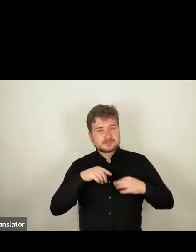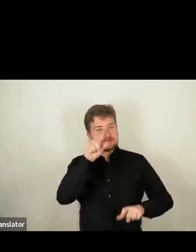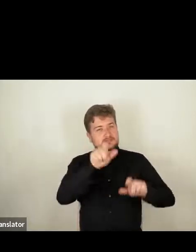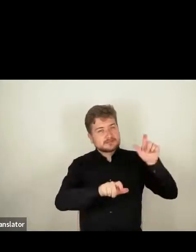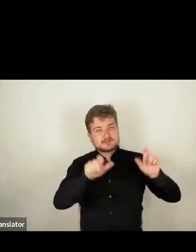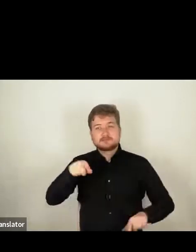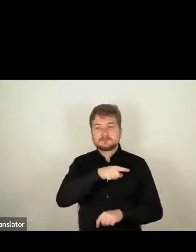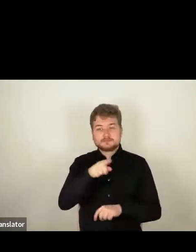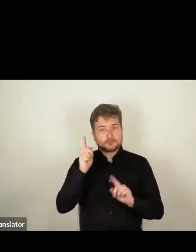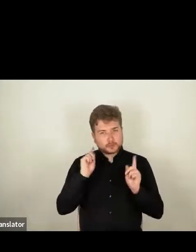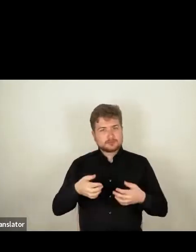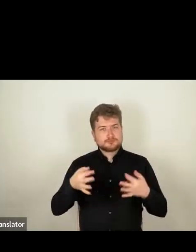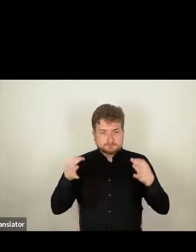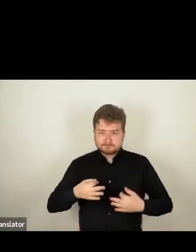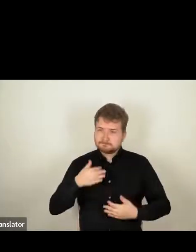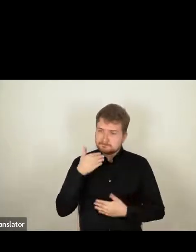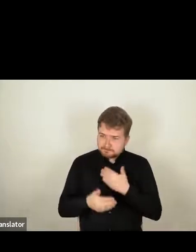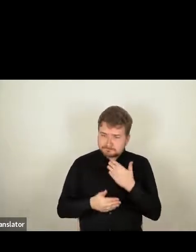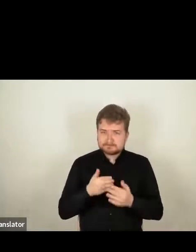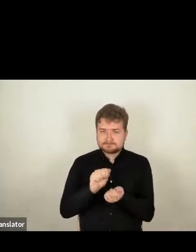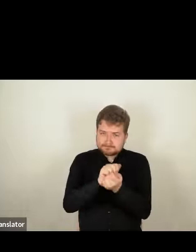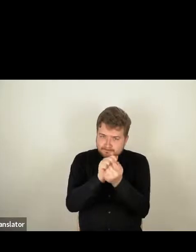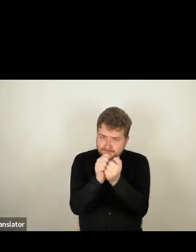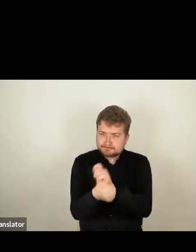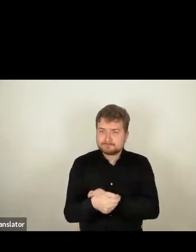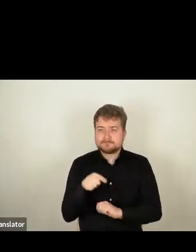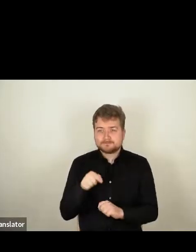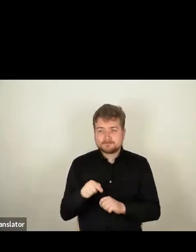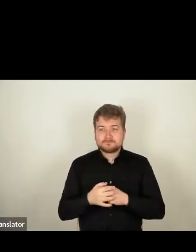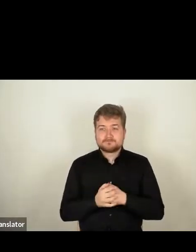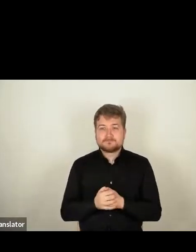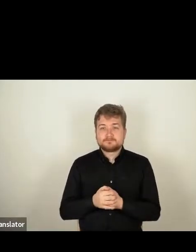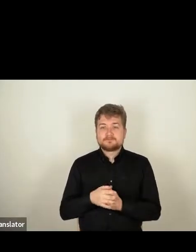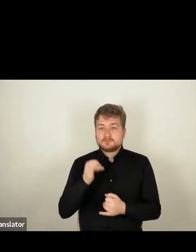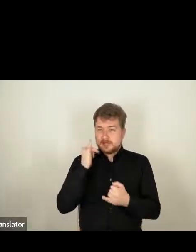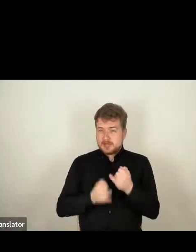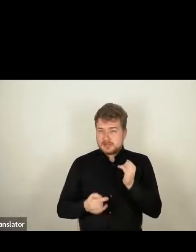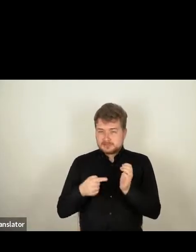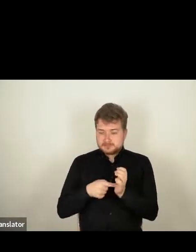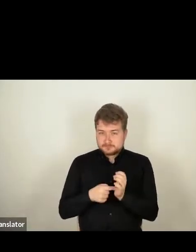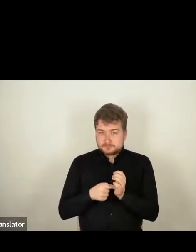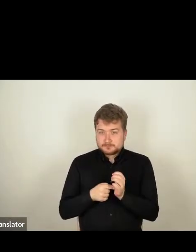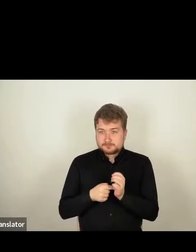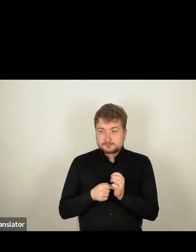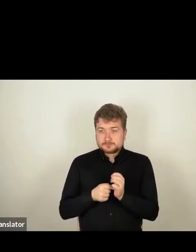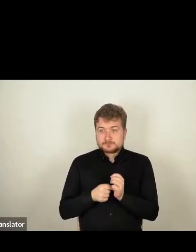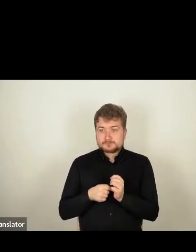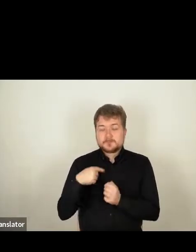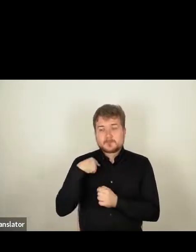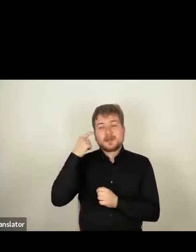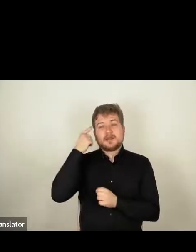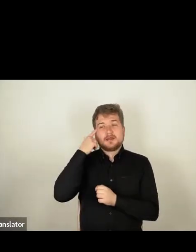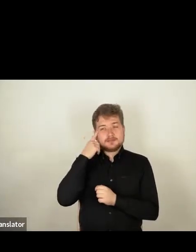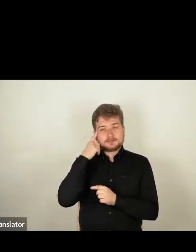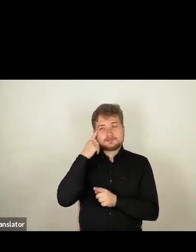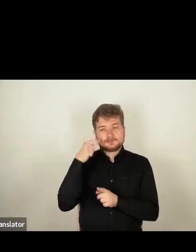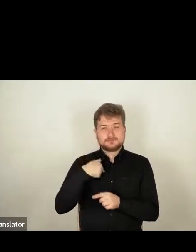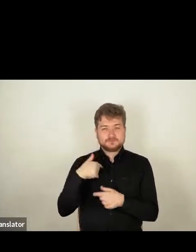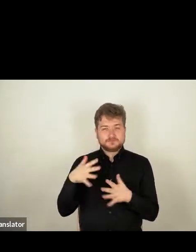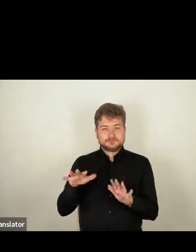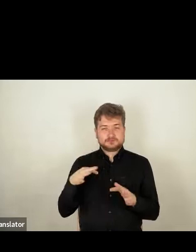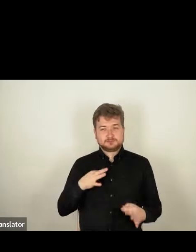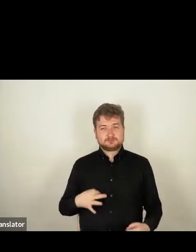forward to make those changes. And one final thing reminds me of a little joke. When I was Minister for Women's